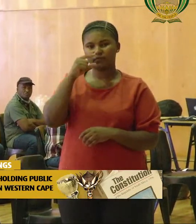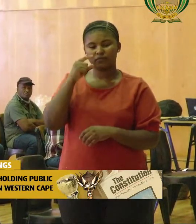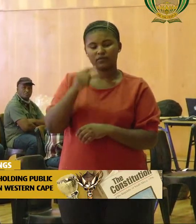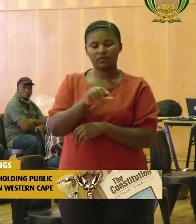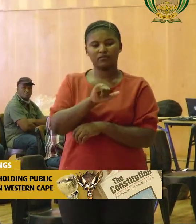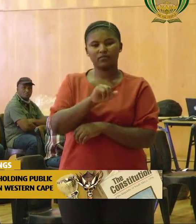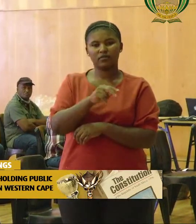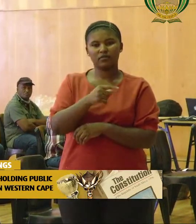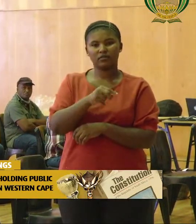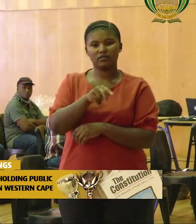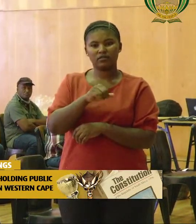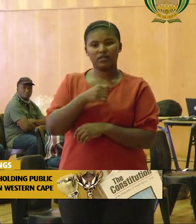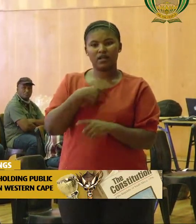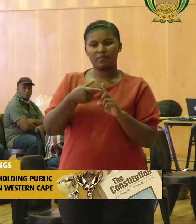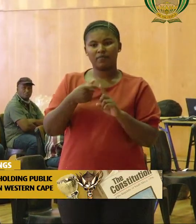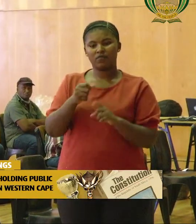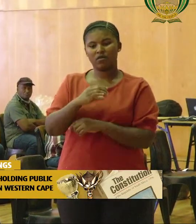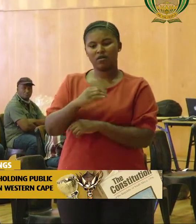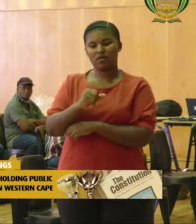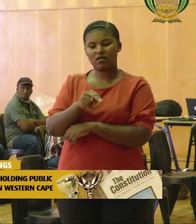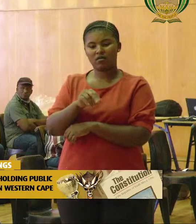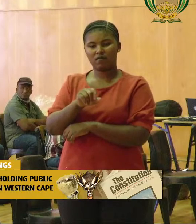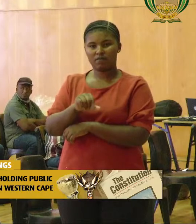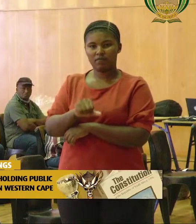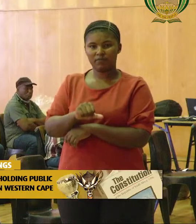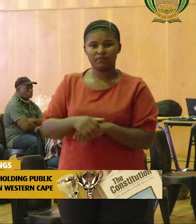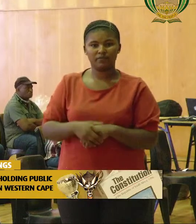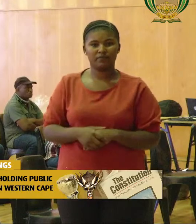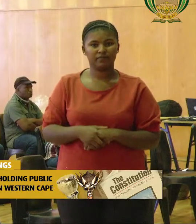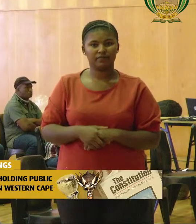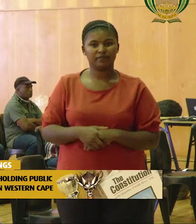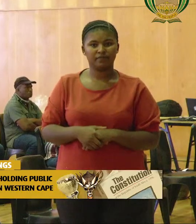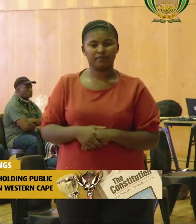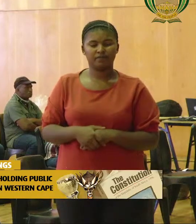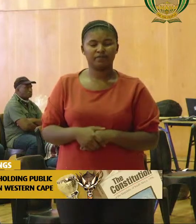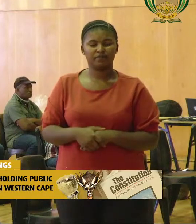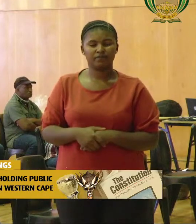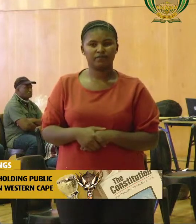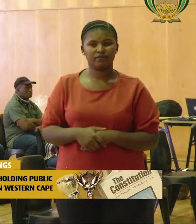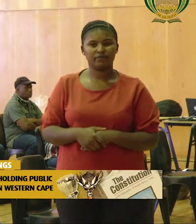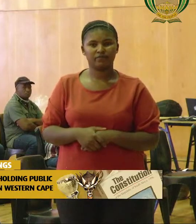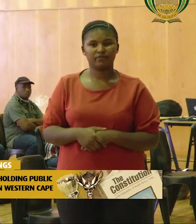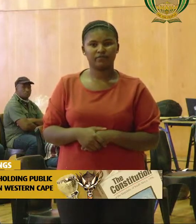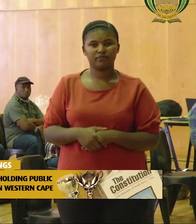Ludik, ek is van Kanaland. My vraag